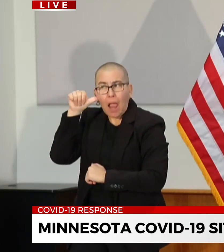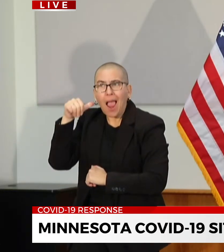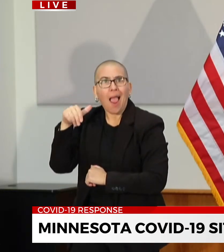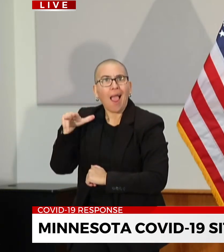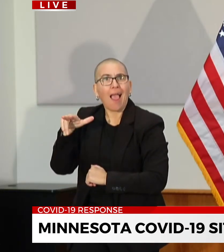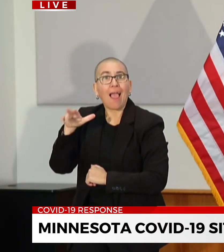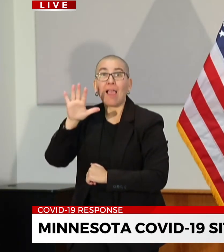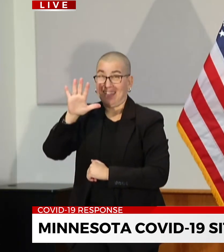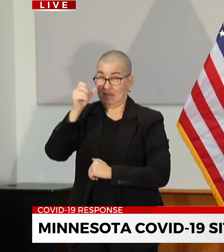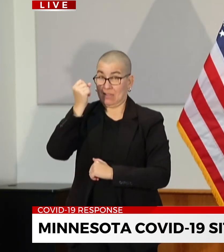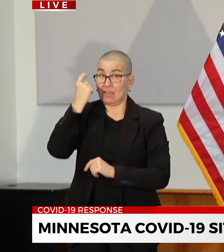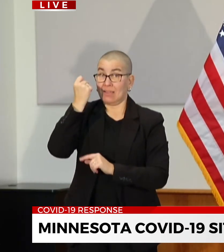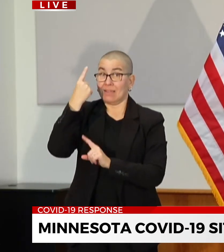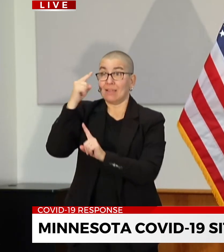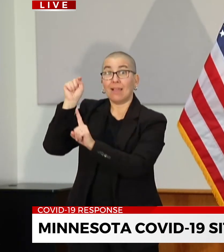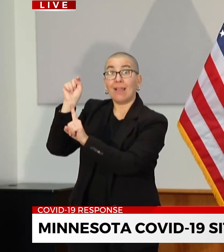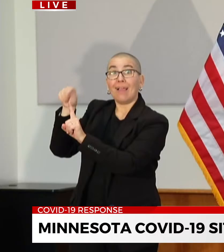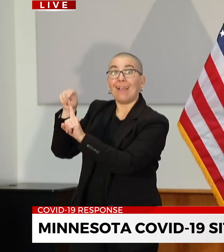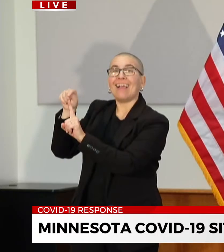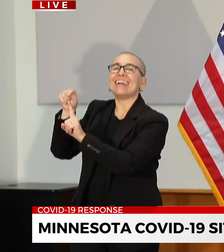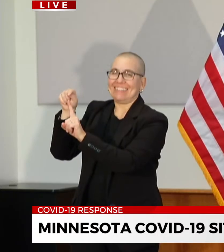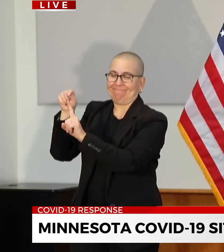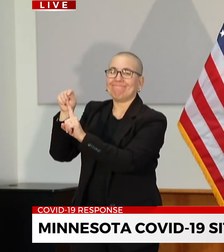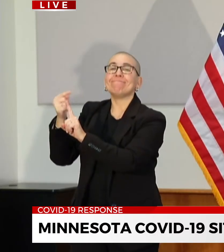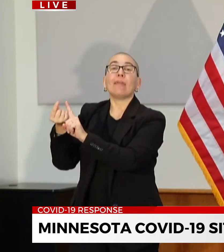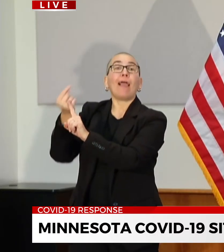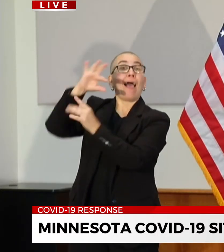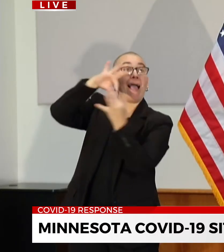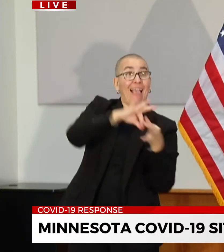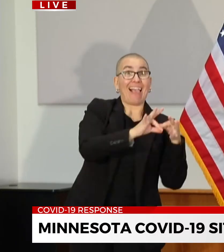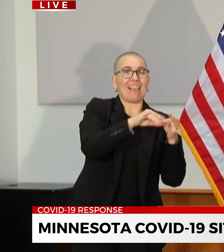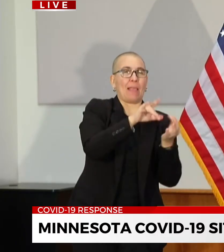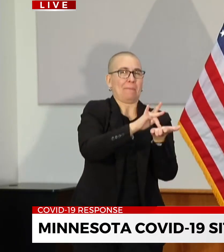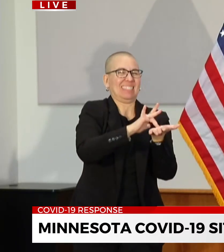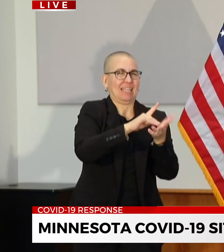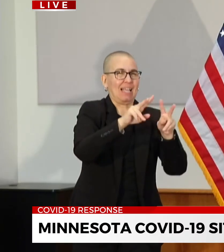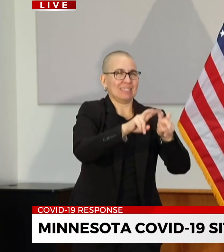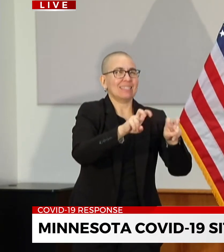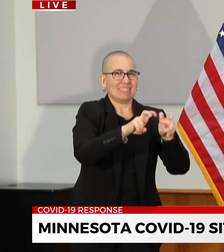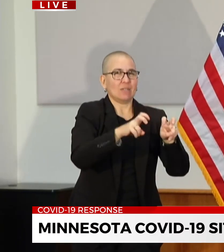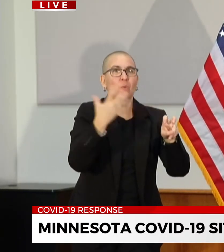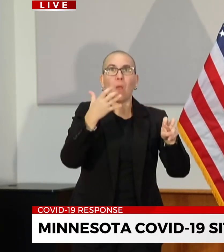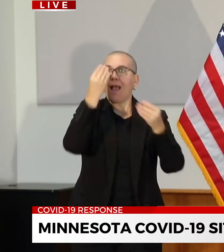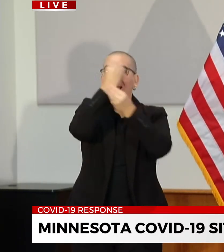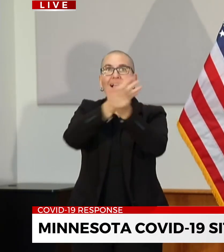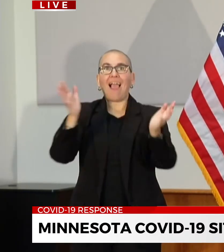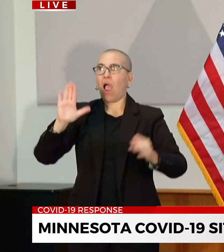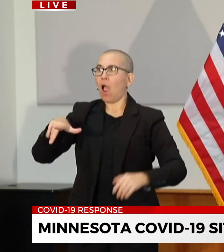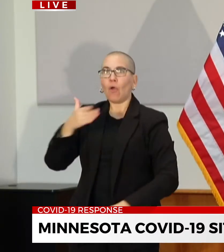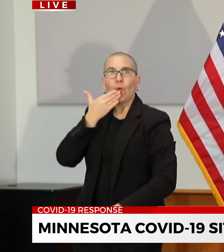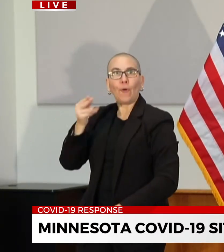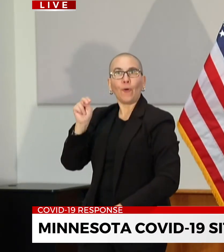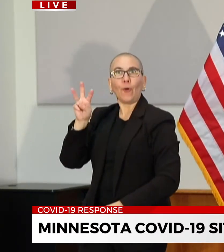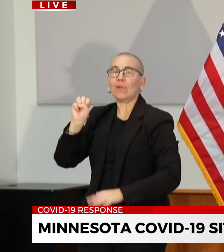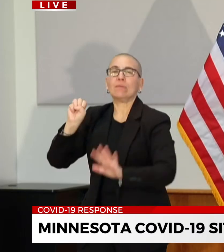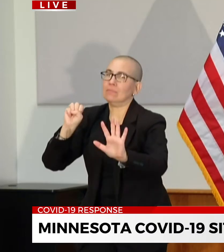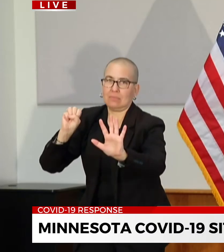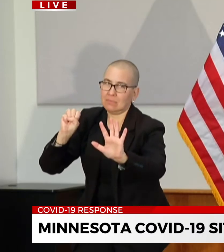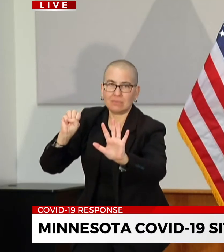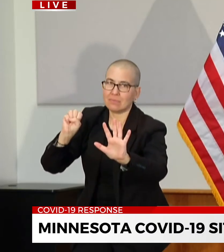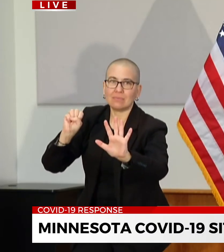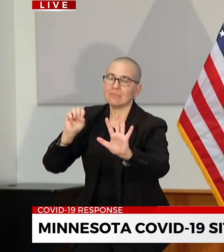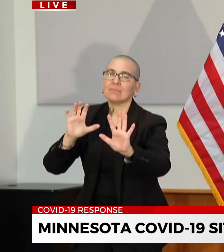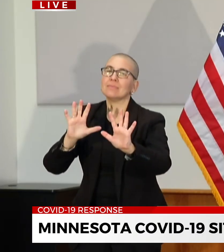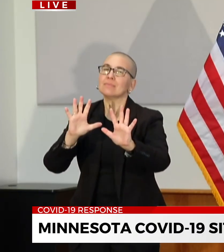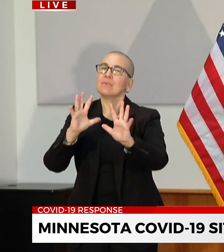examiner, when they report it, and what's happening. We certainly don't want to downplay when we're getting good information, but the thing I'd like to do, and I think